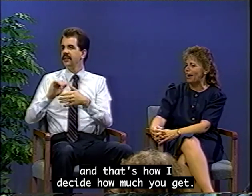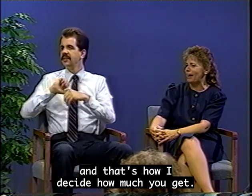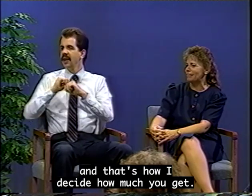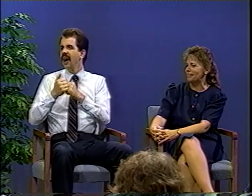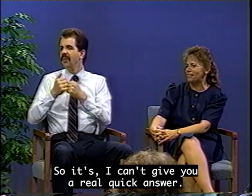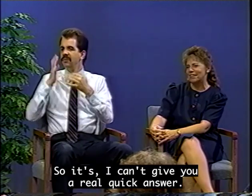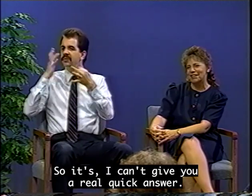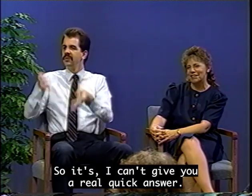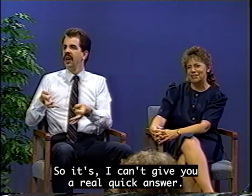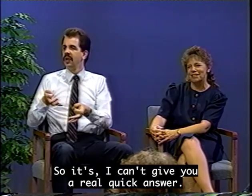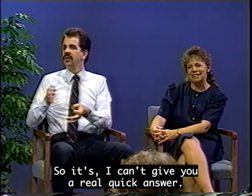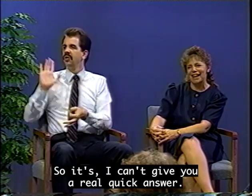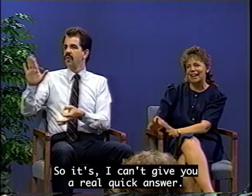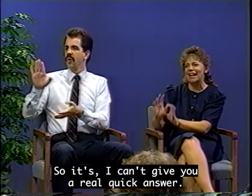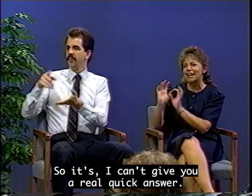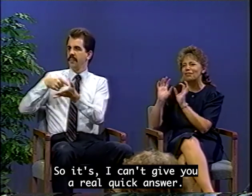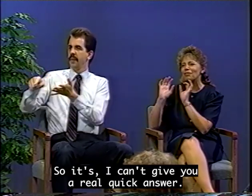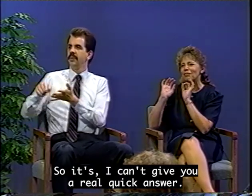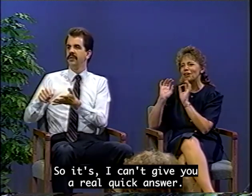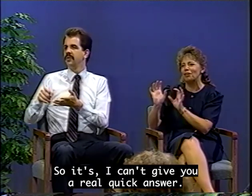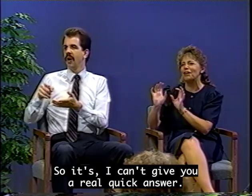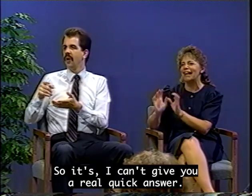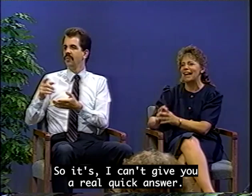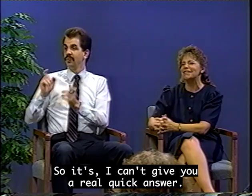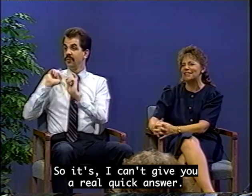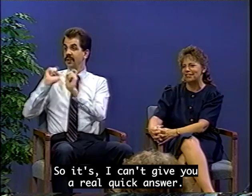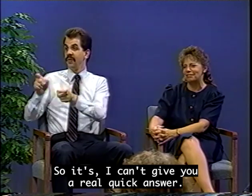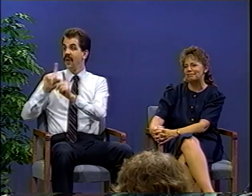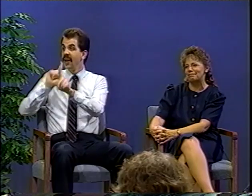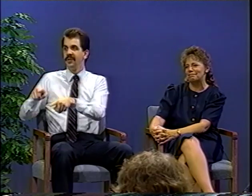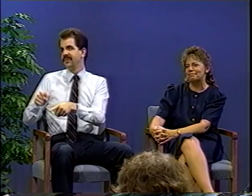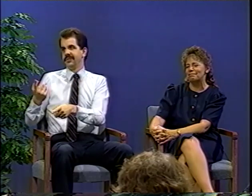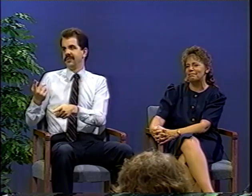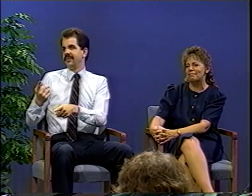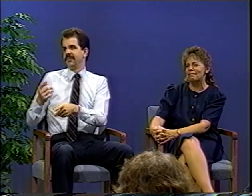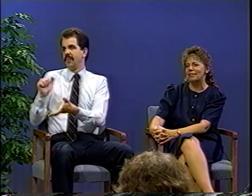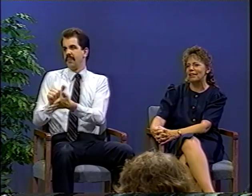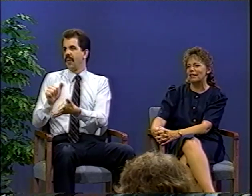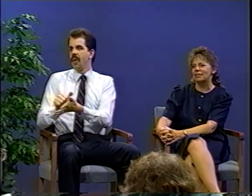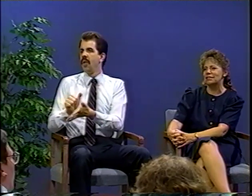much you get. So I can't give you a real quick answer.